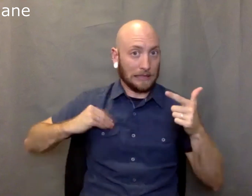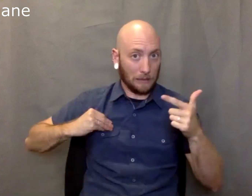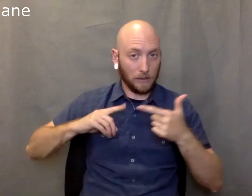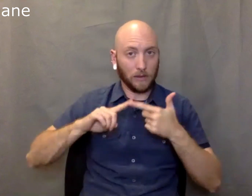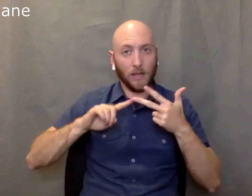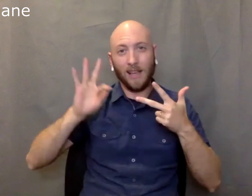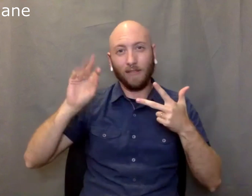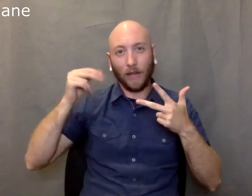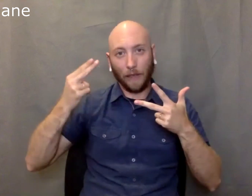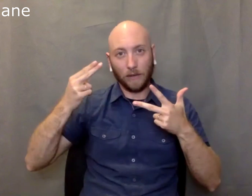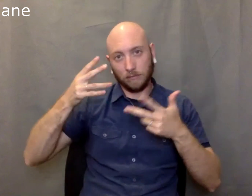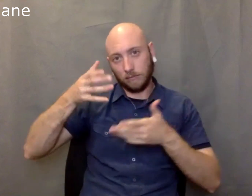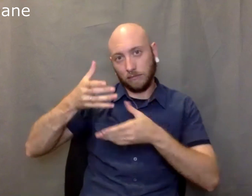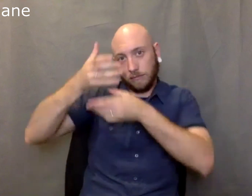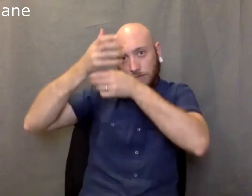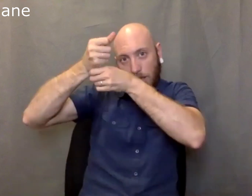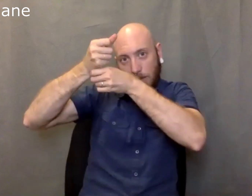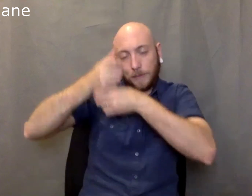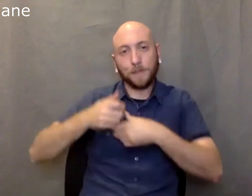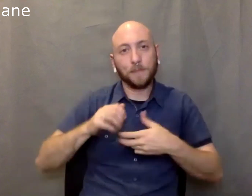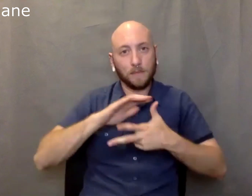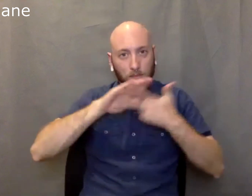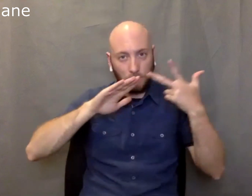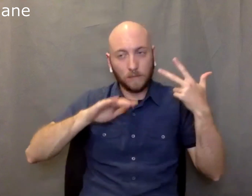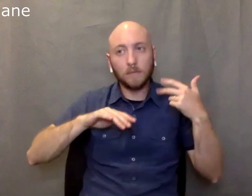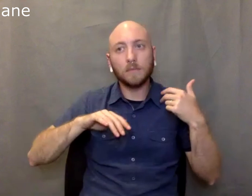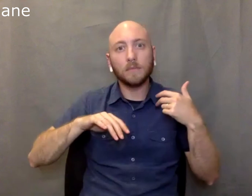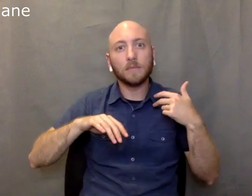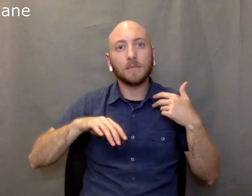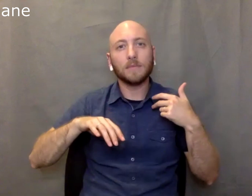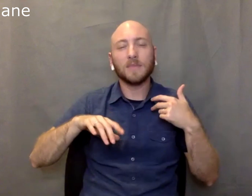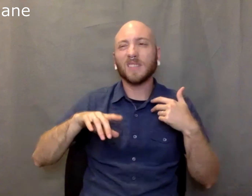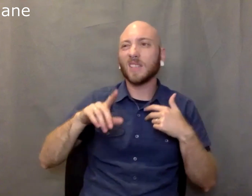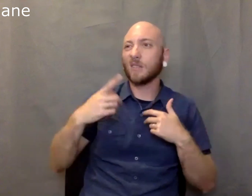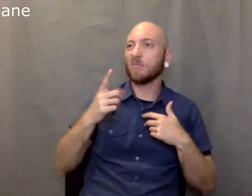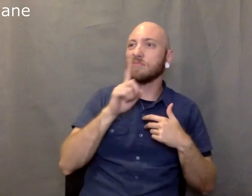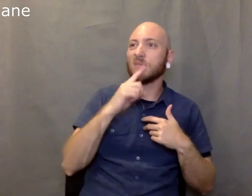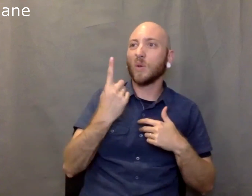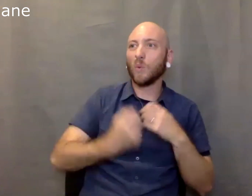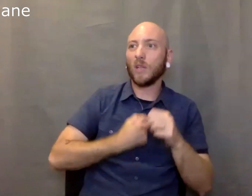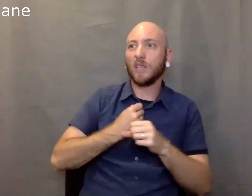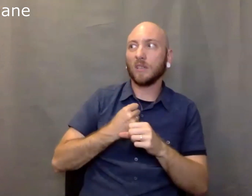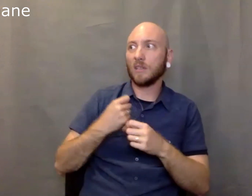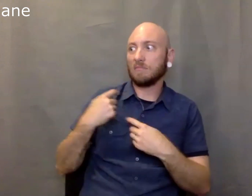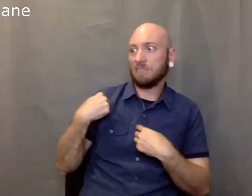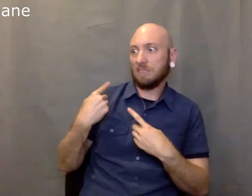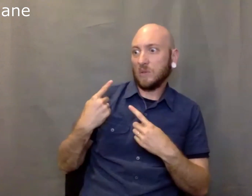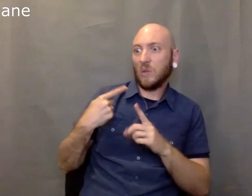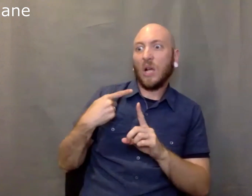Because I was holding on to something for about a year up until 2 weeks ago. And I finally let go, and it